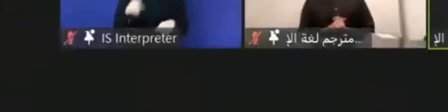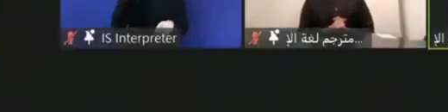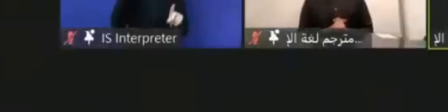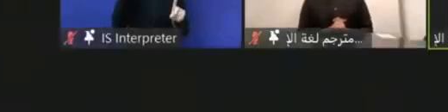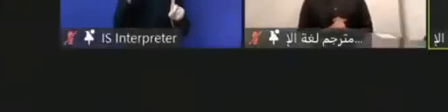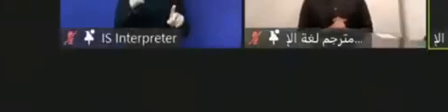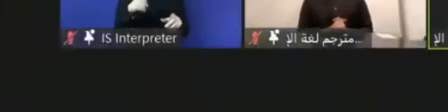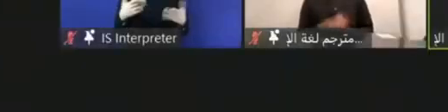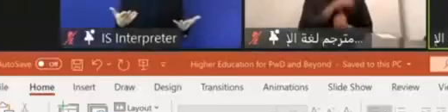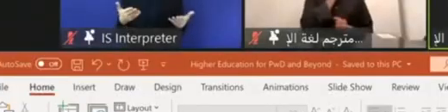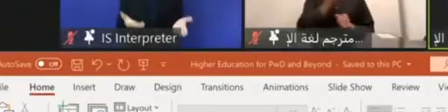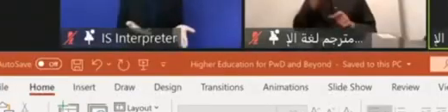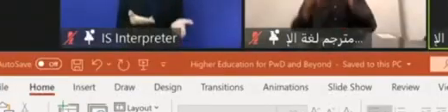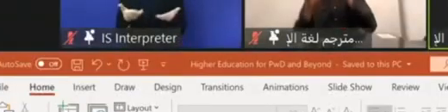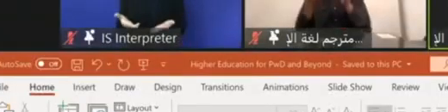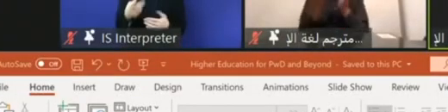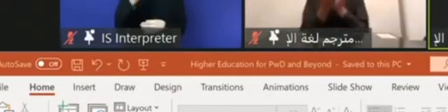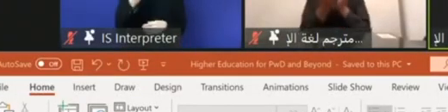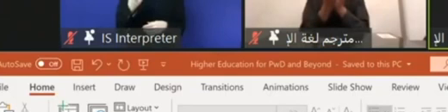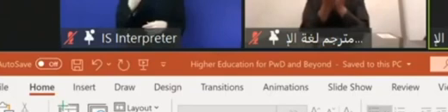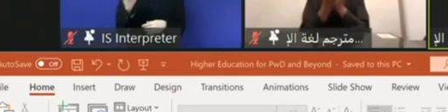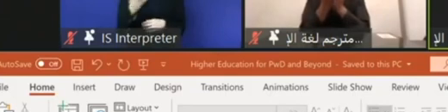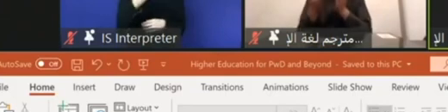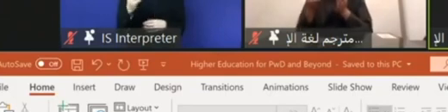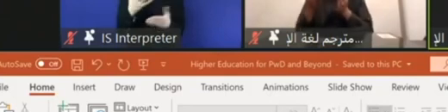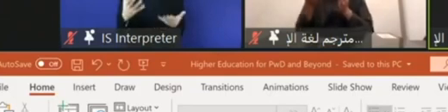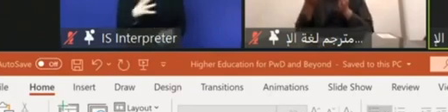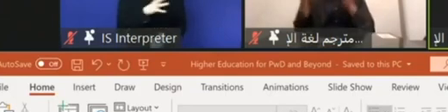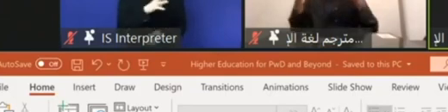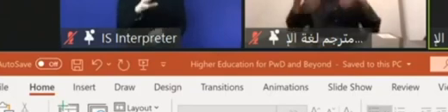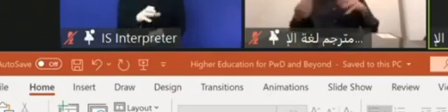empower students, people with disabilities in the Kingdom of Saudi Arabia.